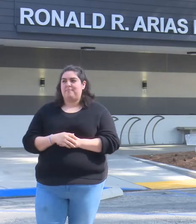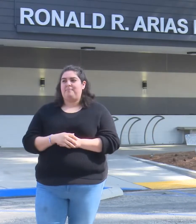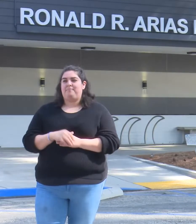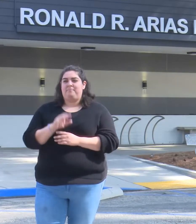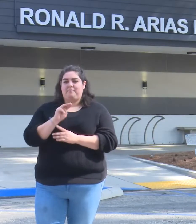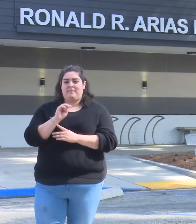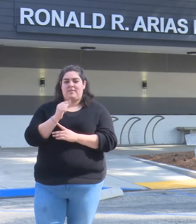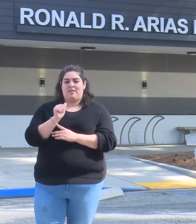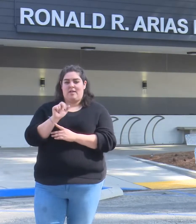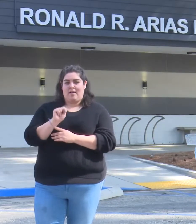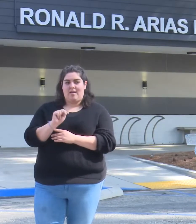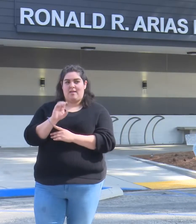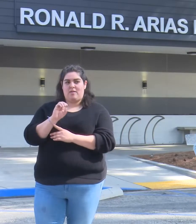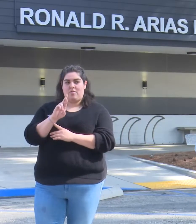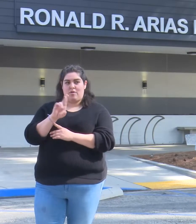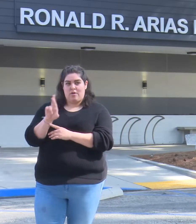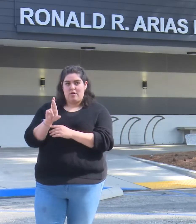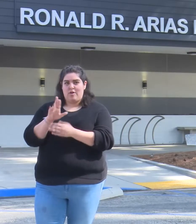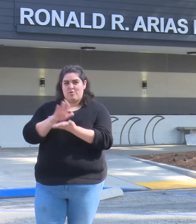Megan Kerr, our school board member.